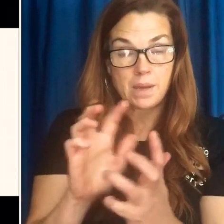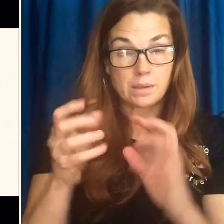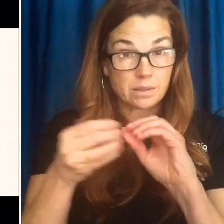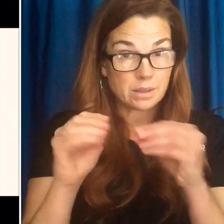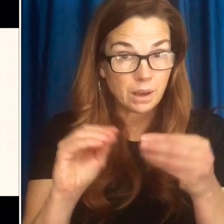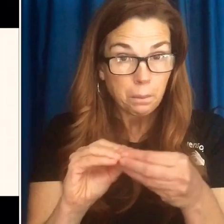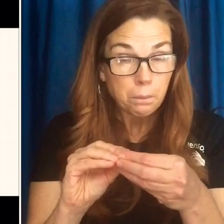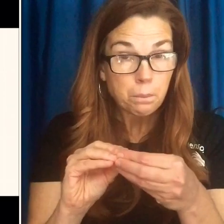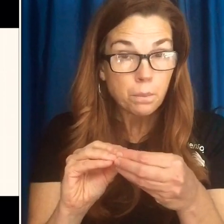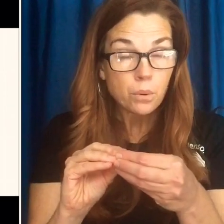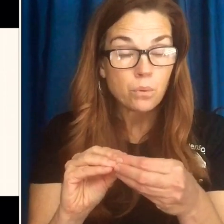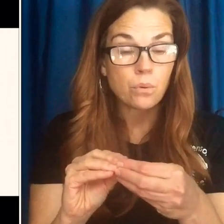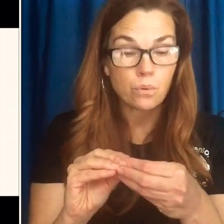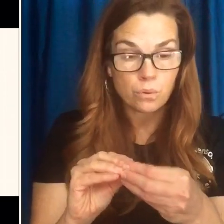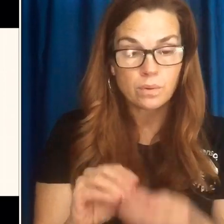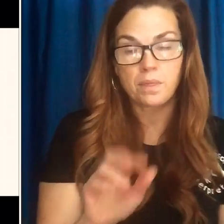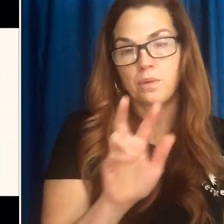decimal